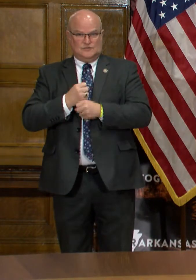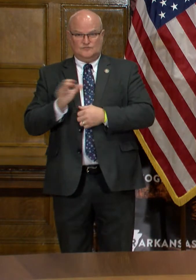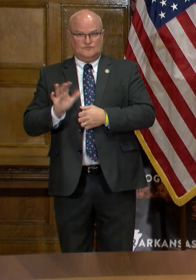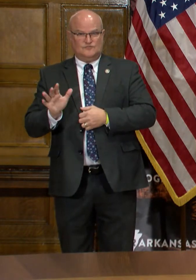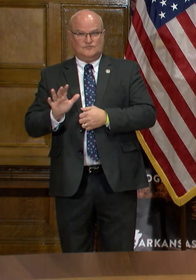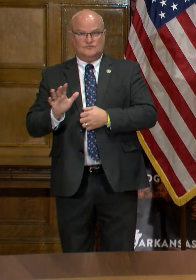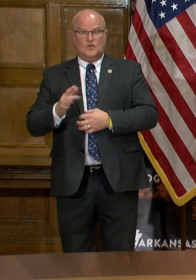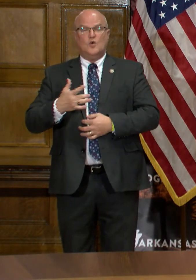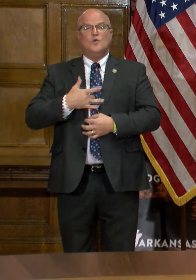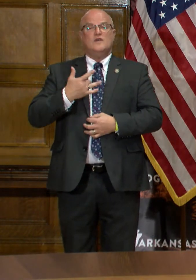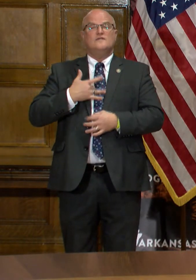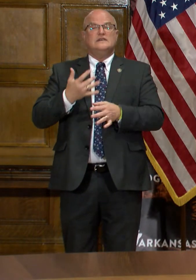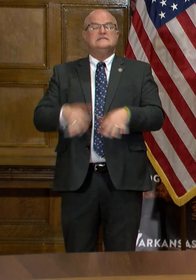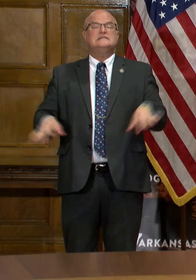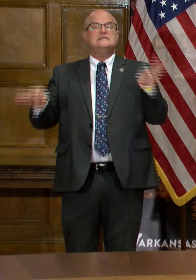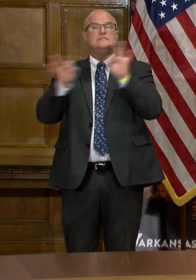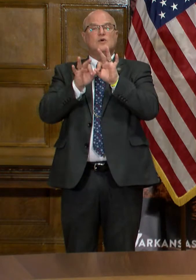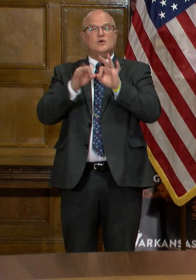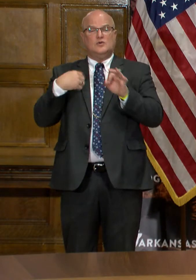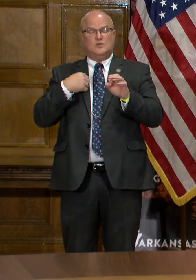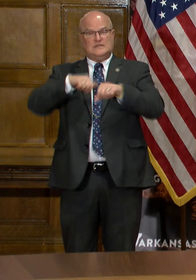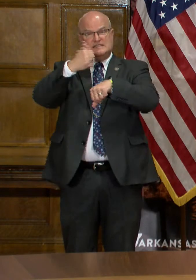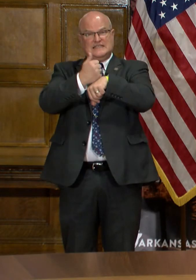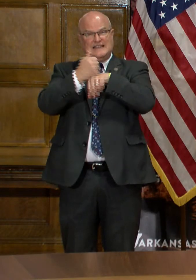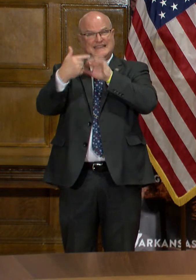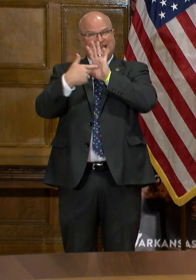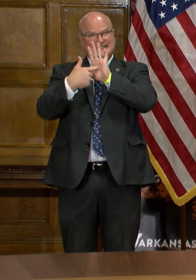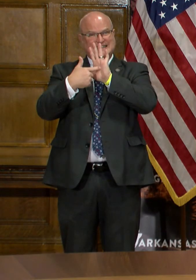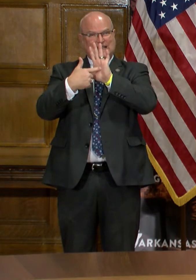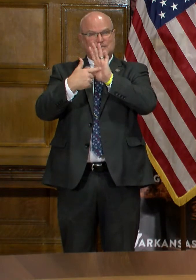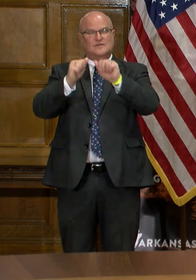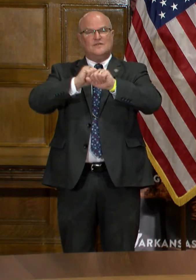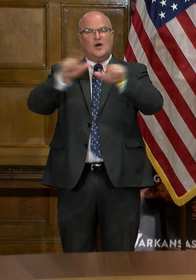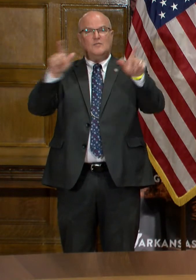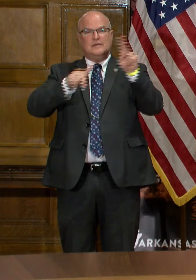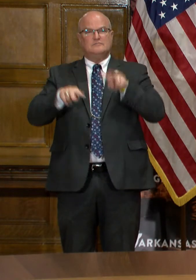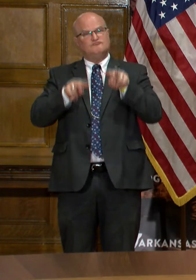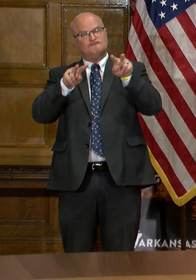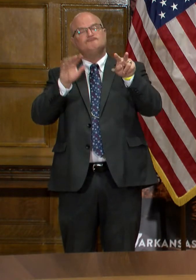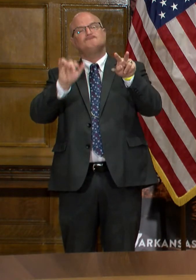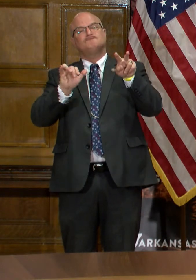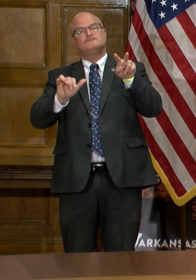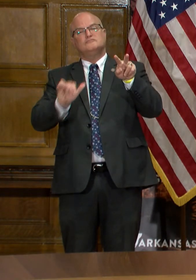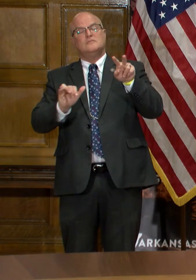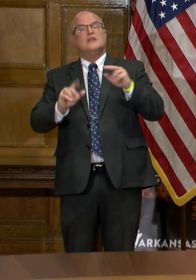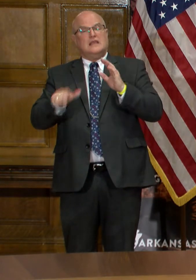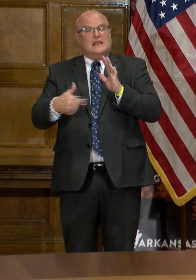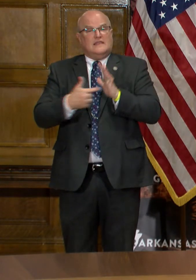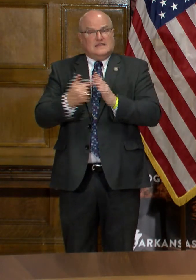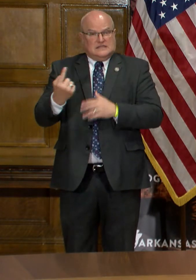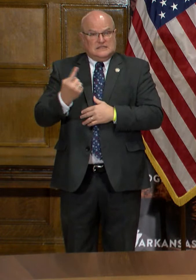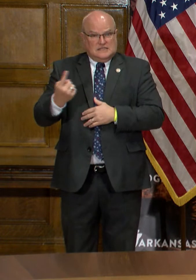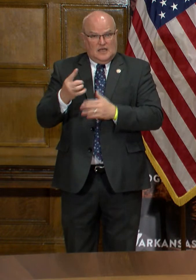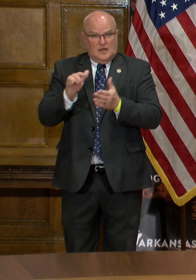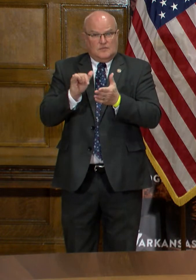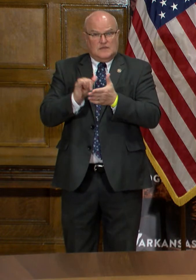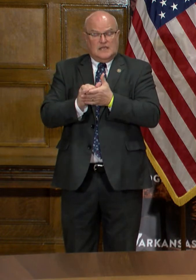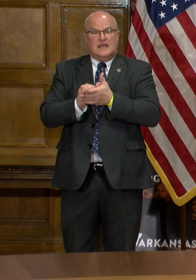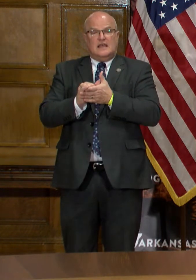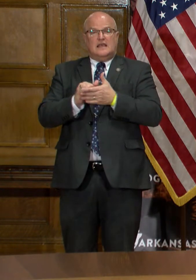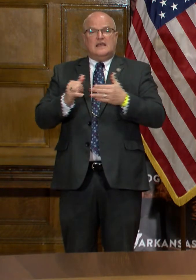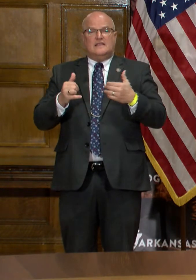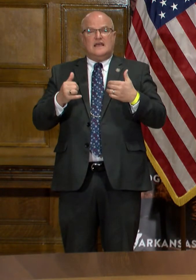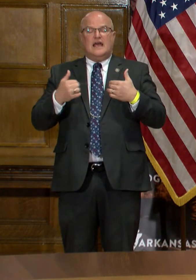We feel that it is extremely important that we set the example for everyone to look at. This is something that can